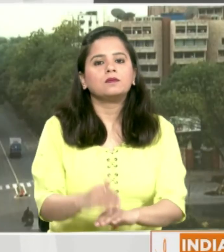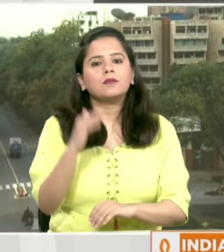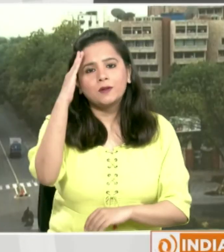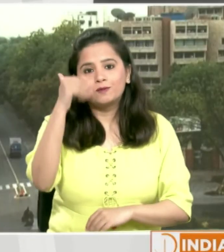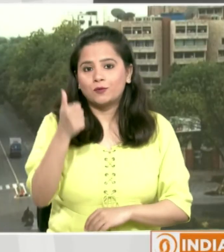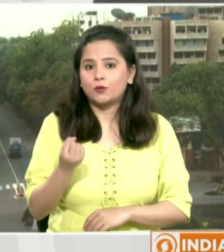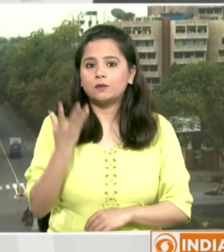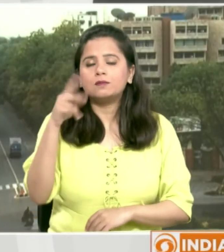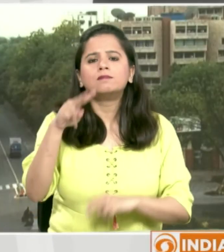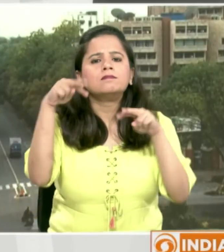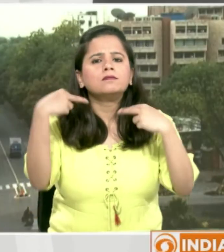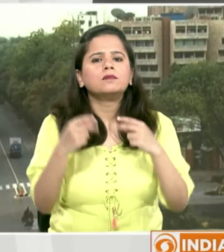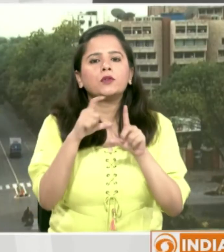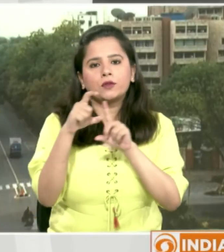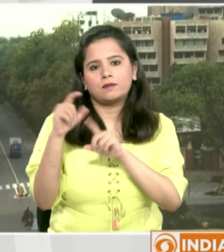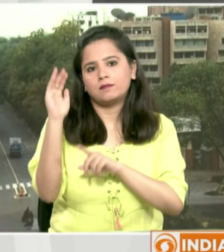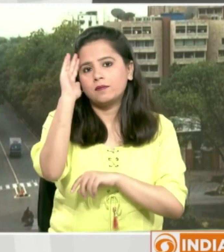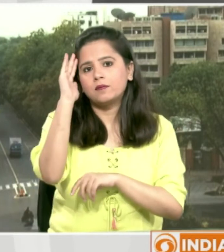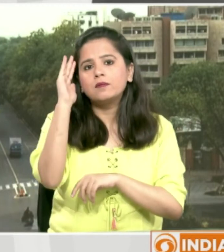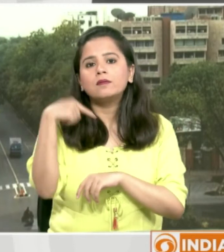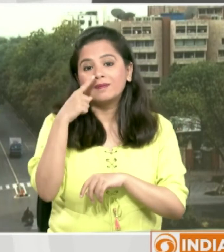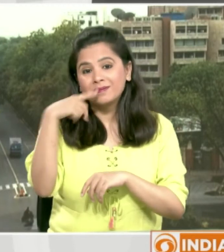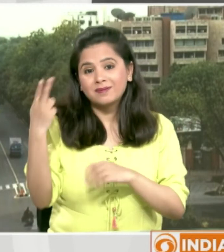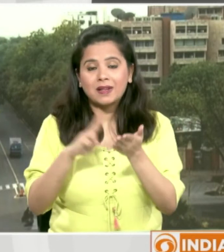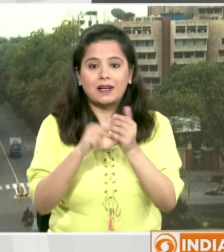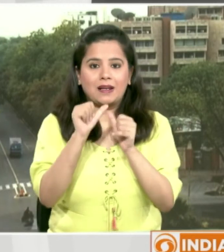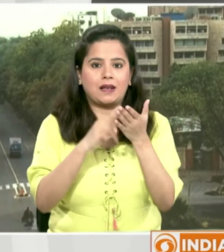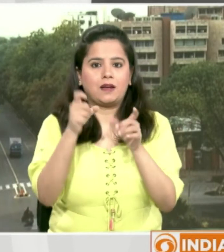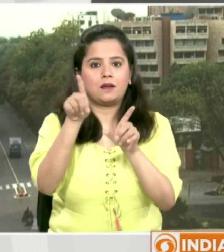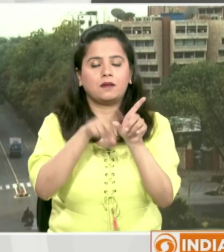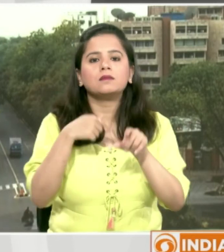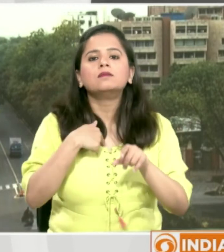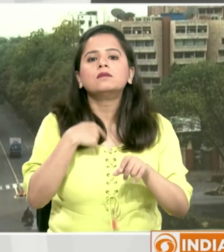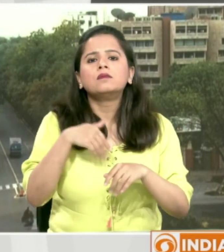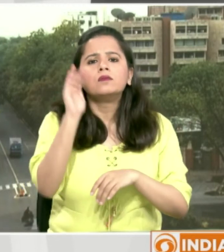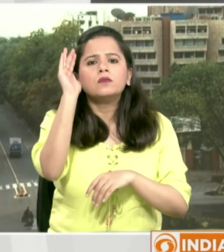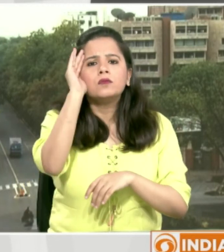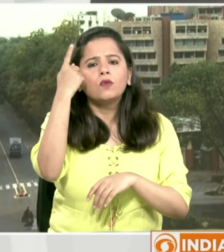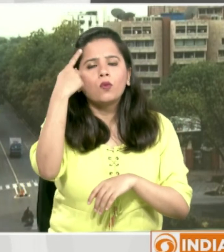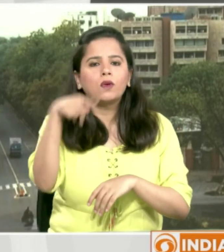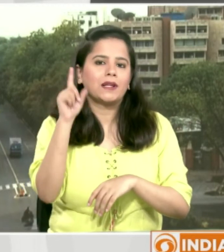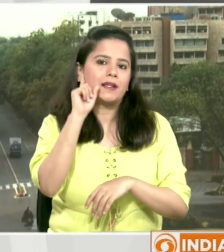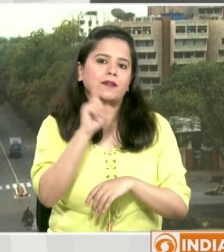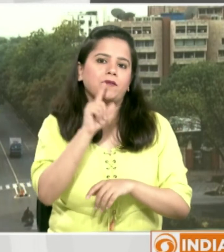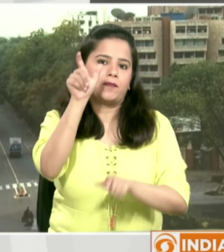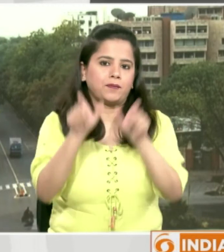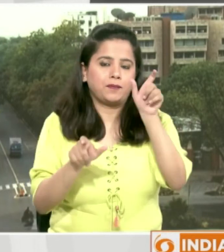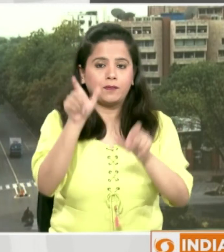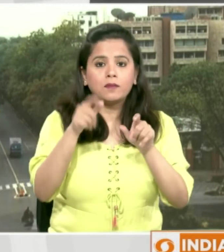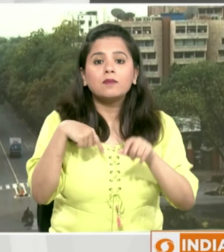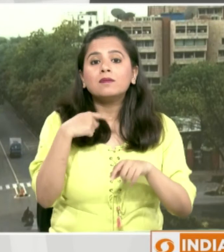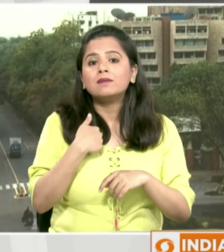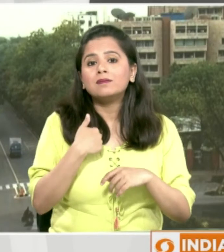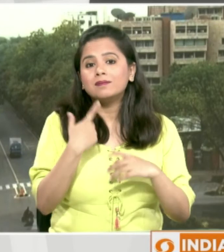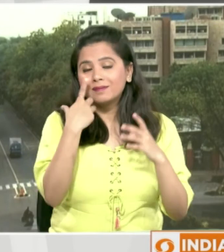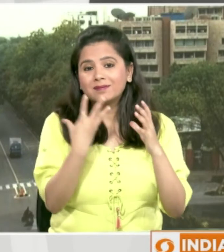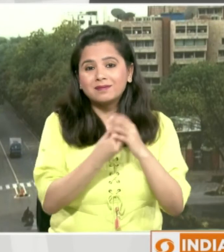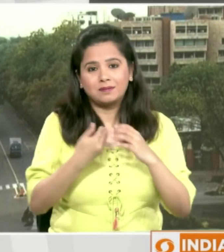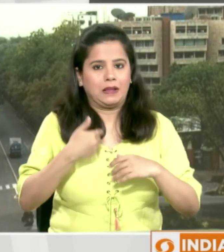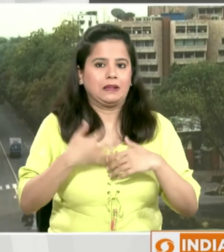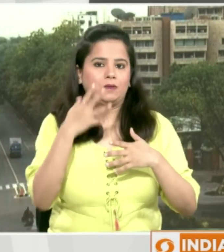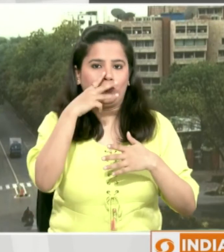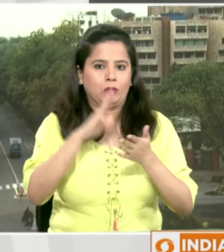Hello and good morning. You're watching Doordarshan News with me Nancy Kohli and this is the news for hearing impaired. With me is Manisha.